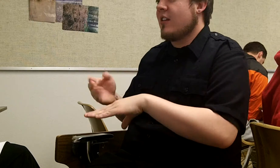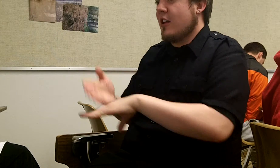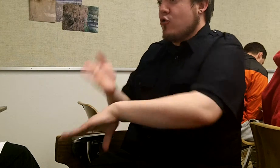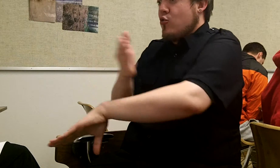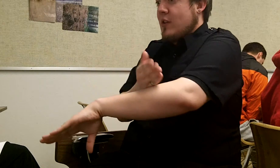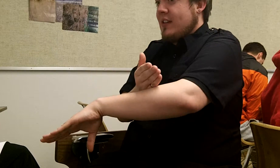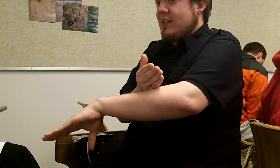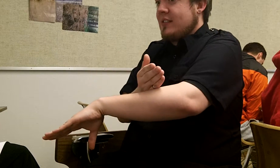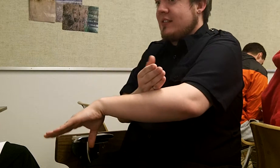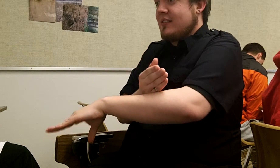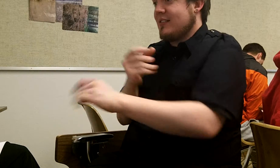genes, you actually want disheveled to be active.